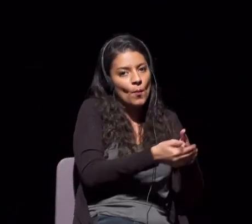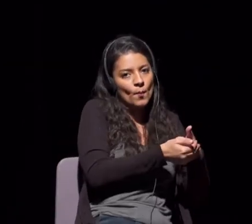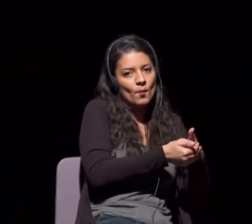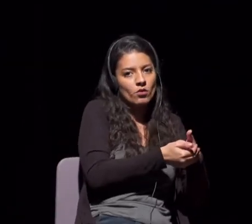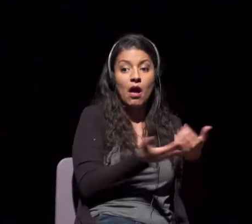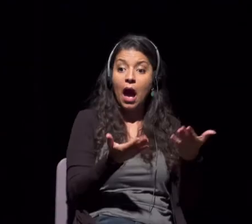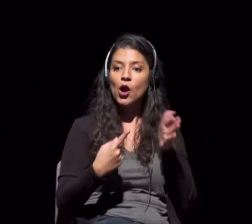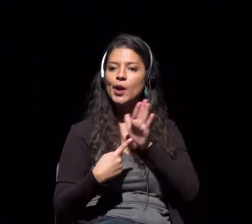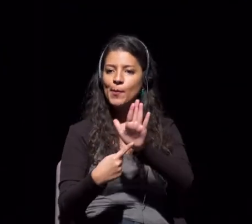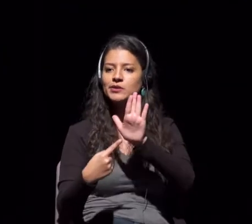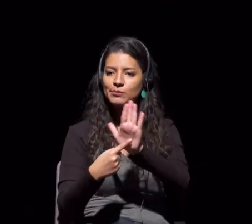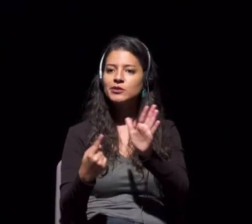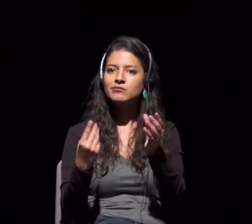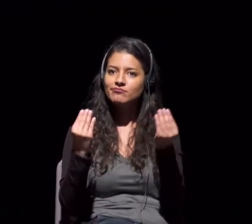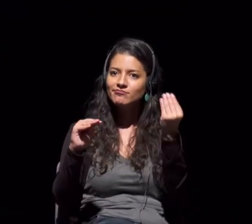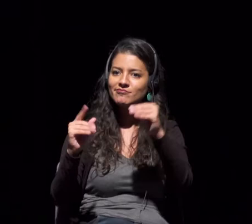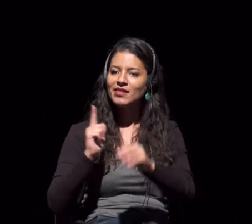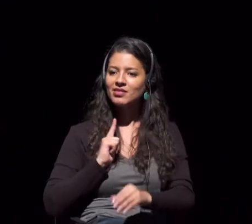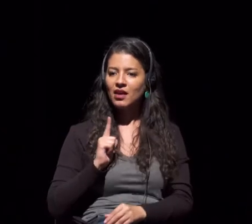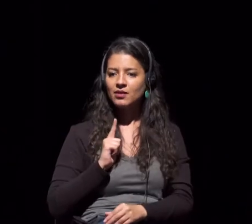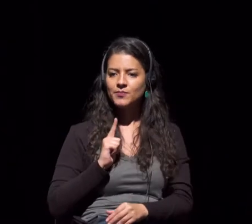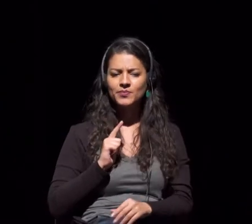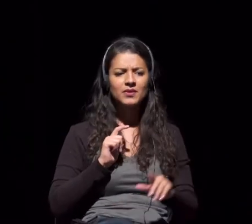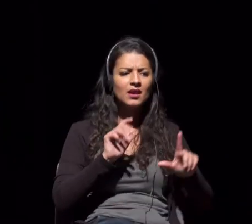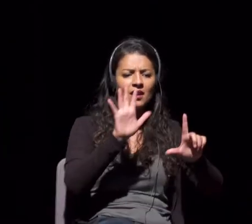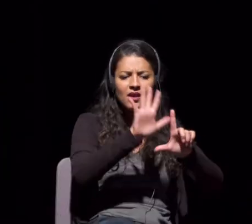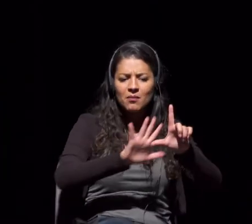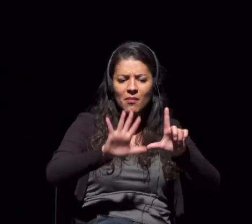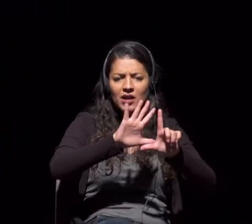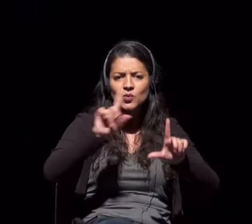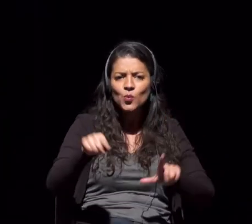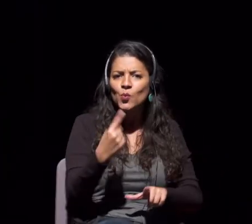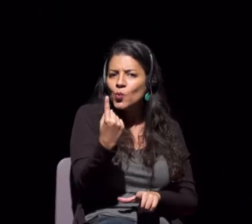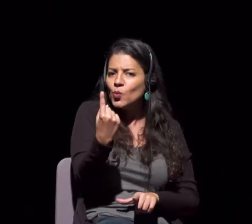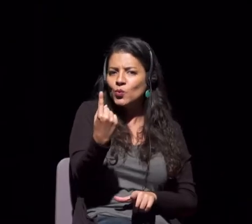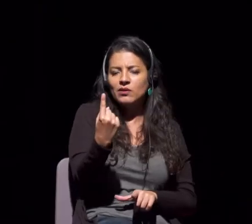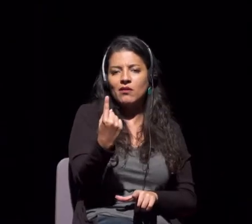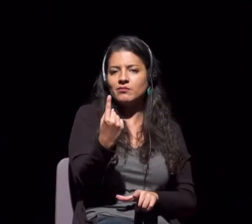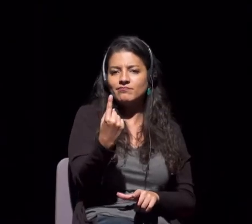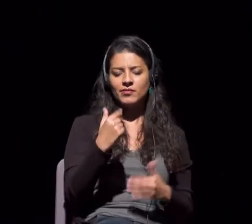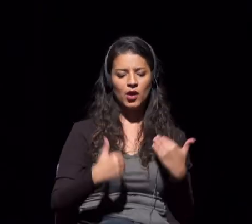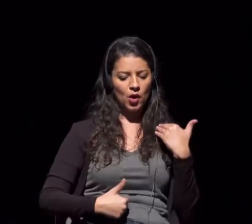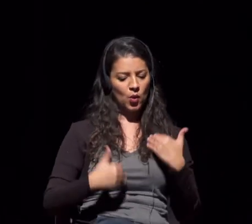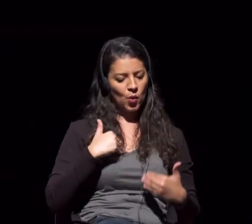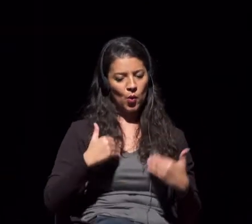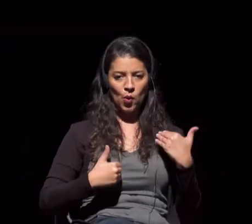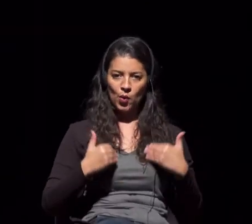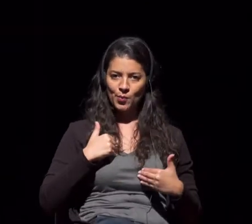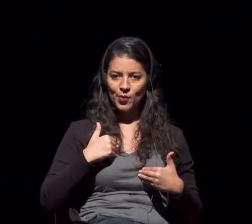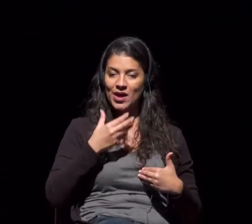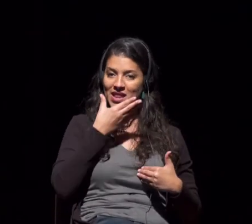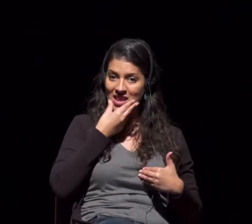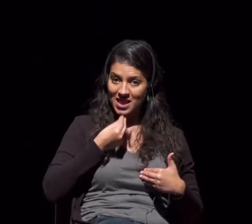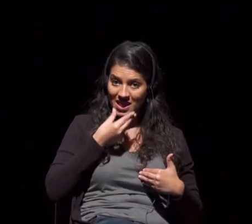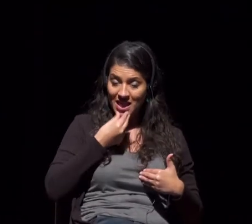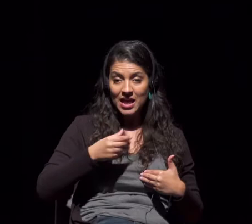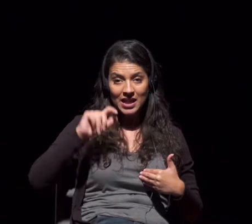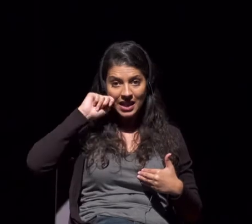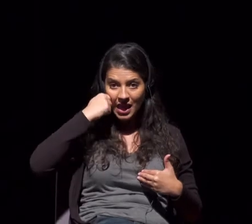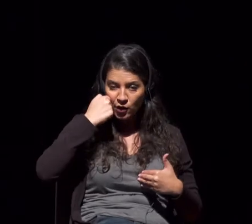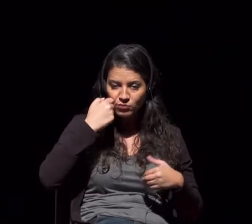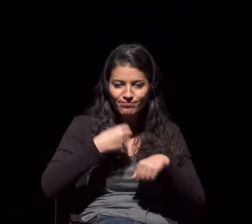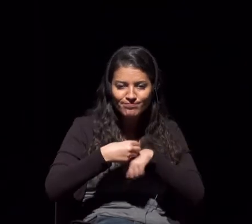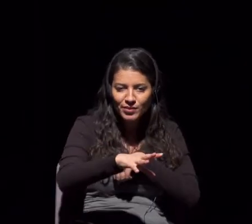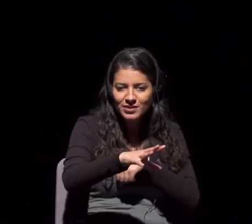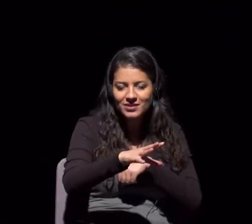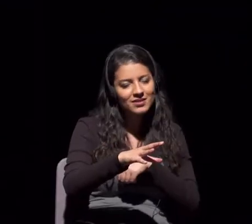definition, definitive image that encompasses the black male body, nor should there be. The colonial and even the Jamaican nationalist